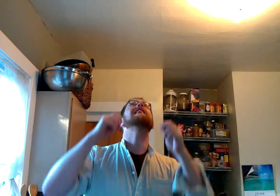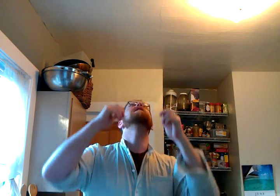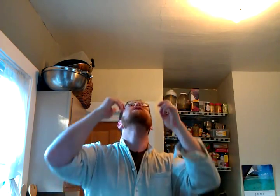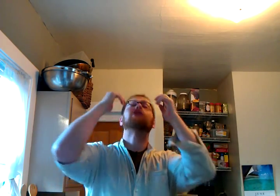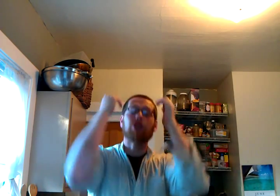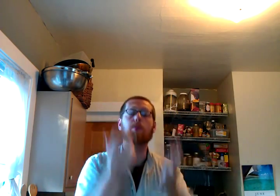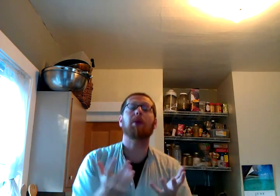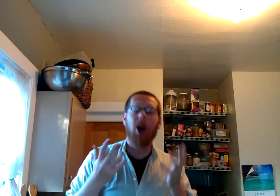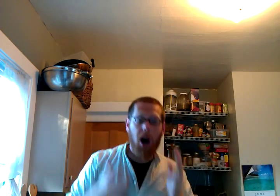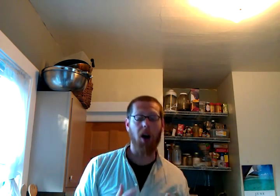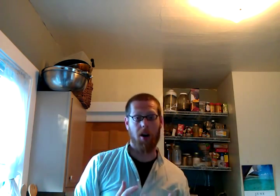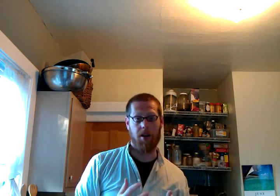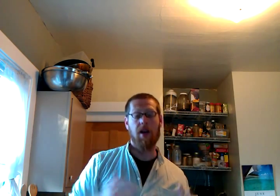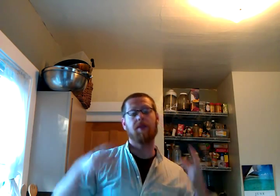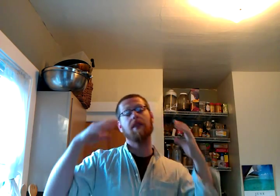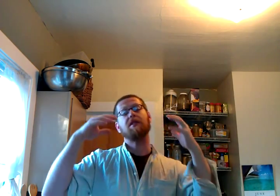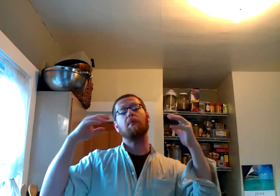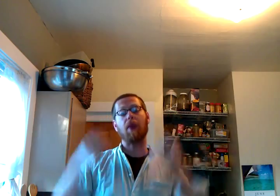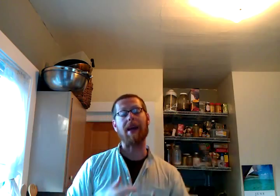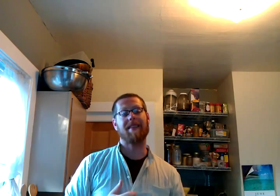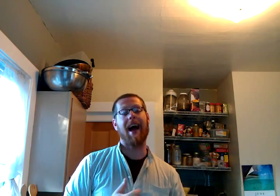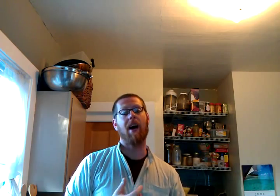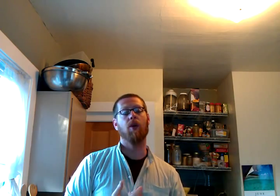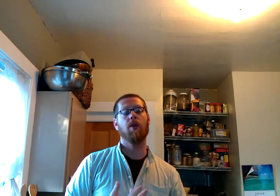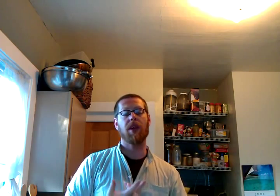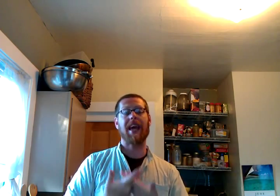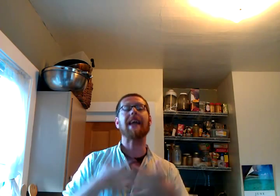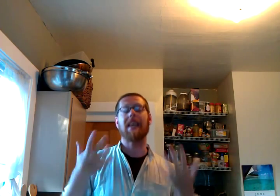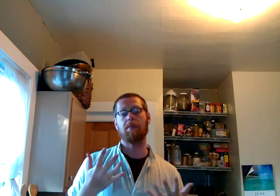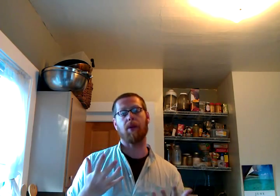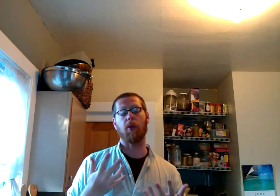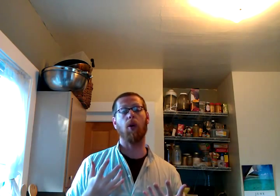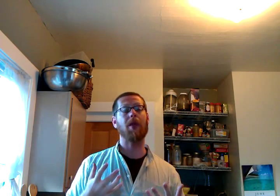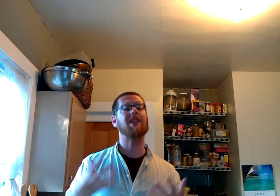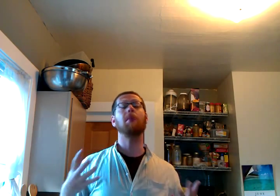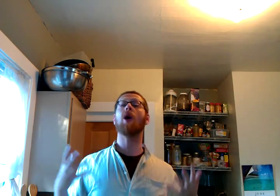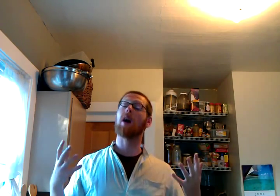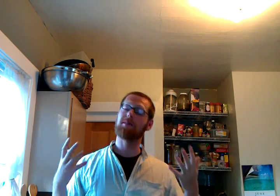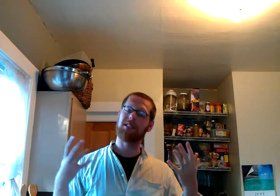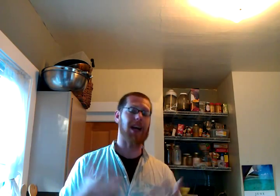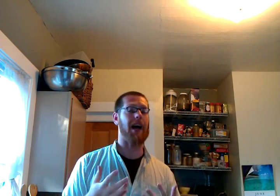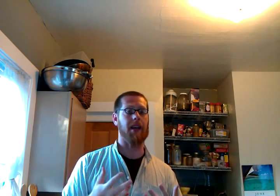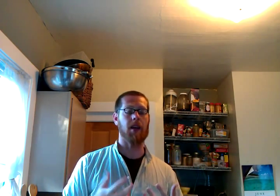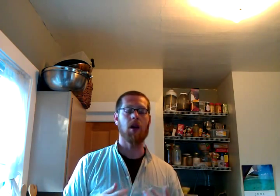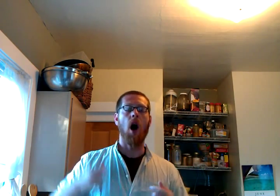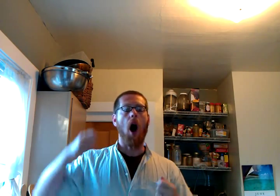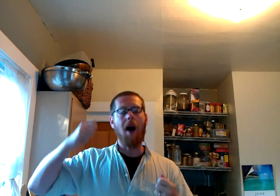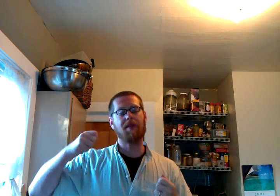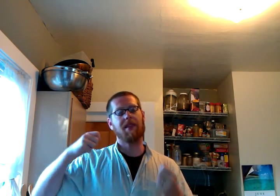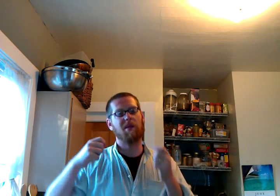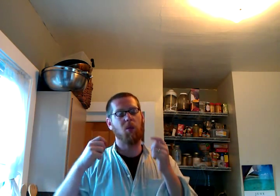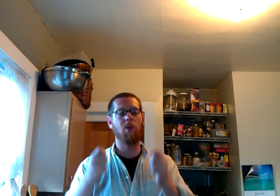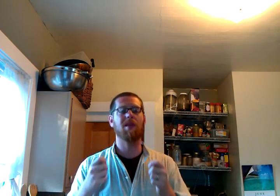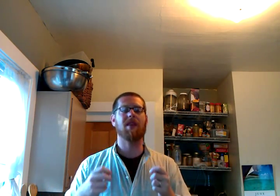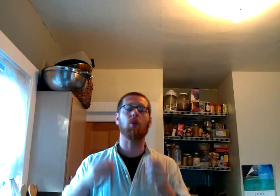is super hard for us to break down the gatekeeping role that is part of society. Oftentimes when we think we